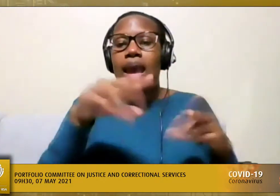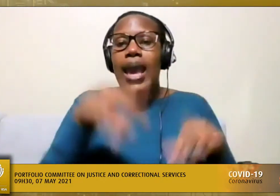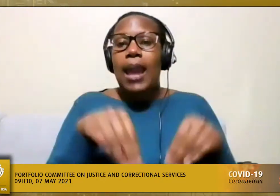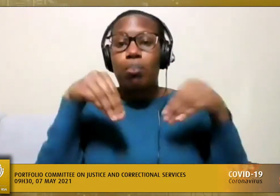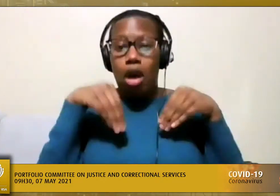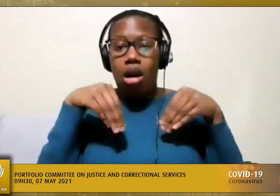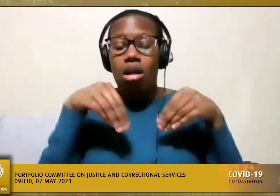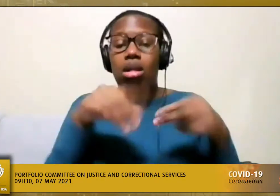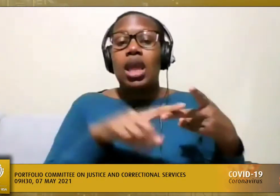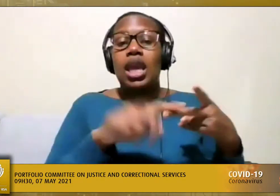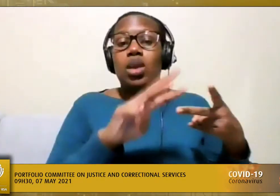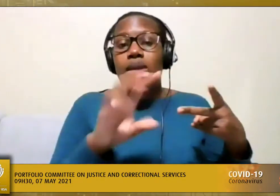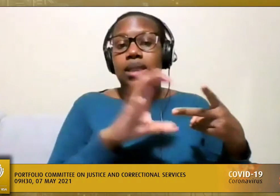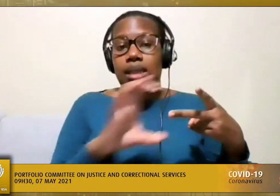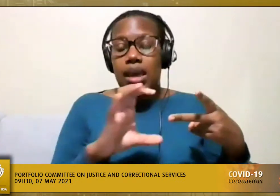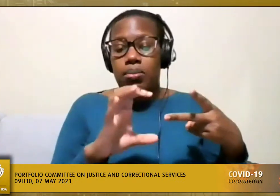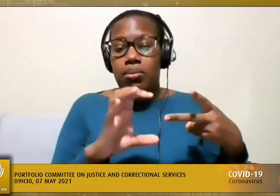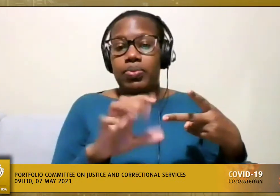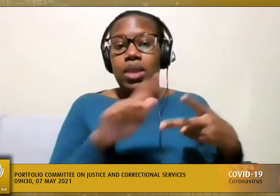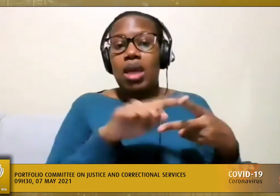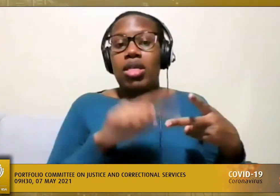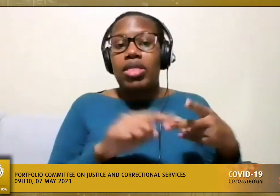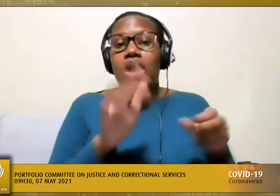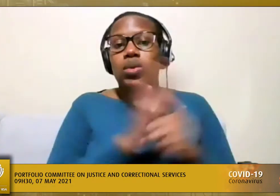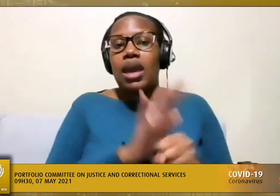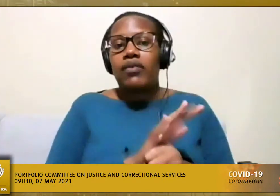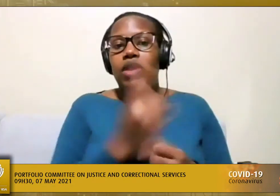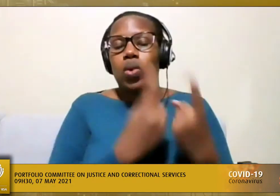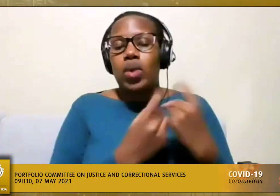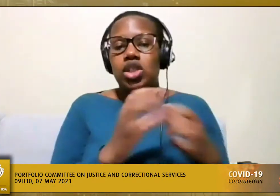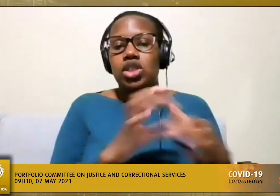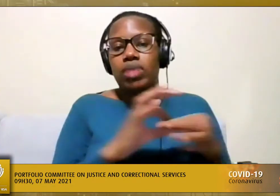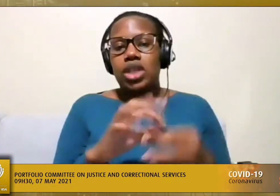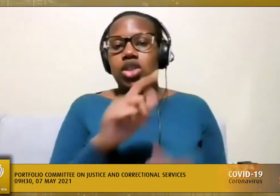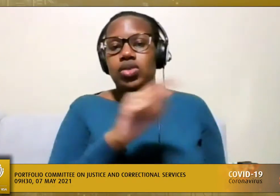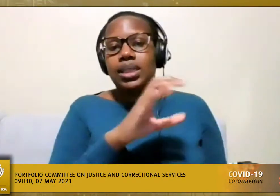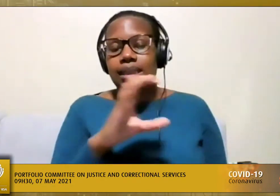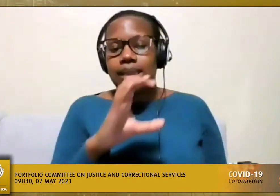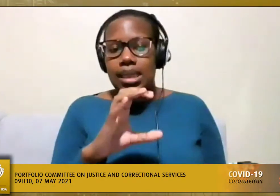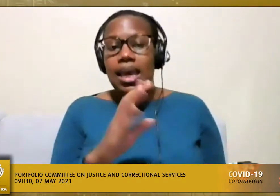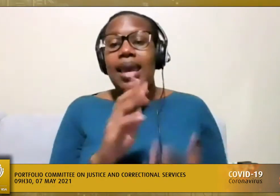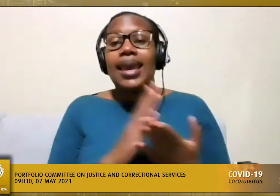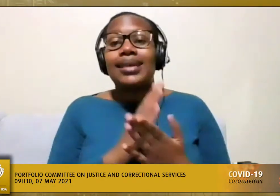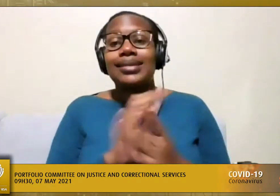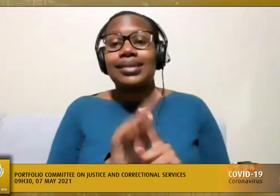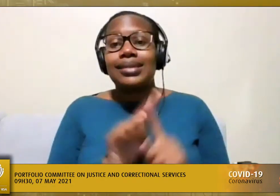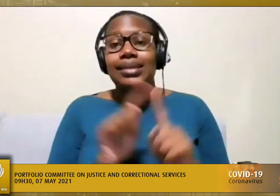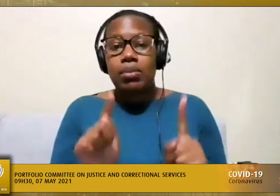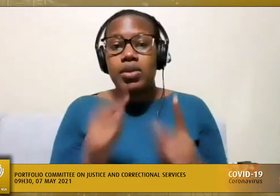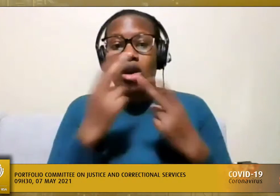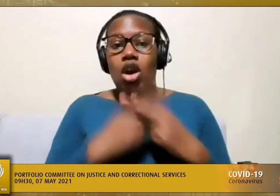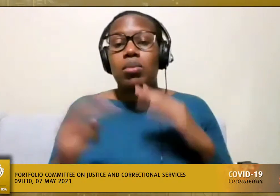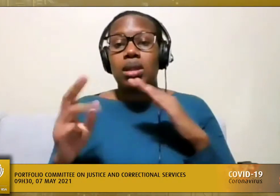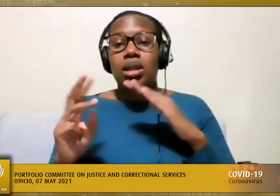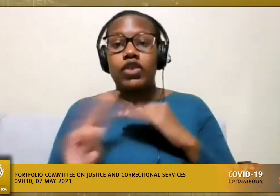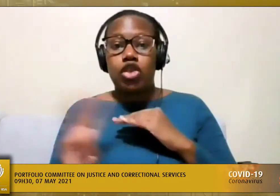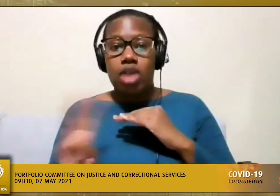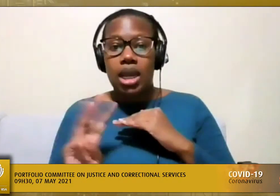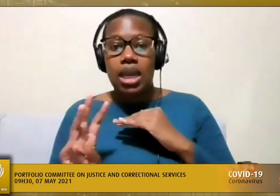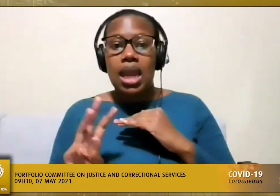Cape I think that will cover the the questions in relation to the tccs except honorable drachen our